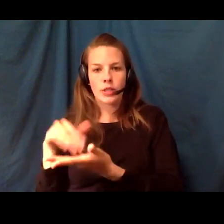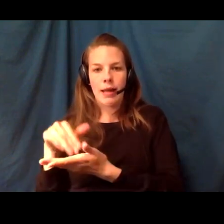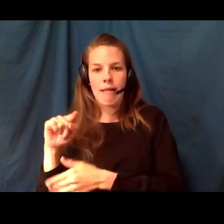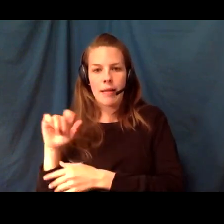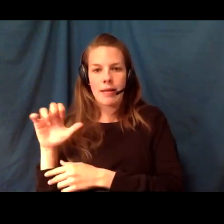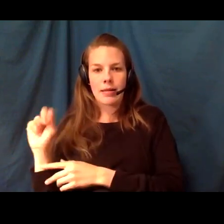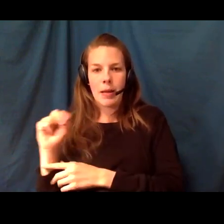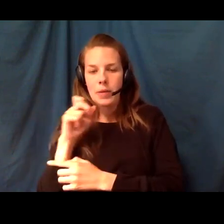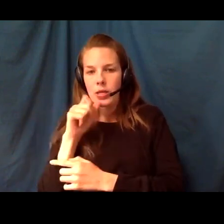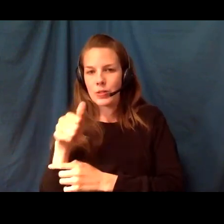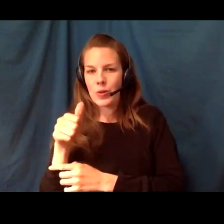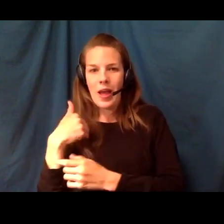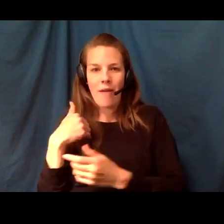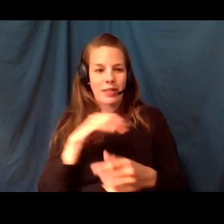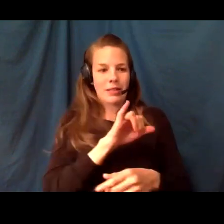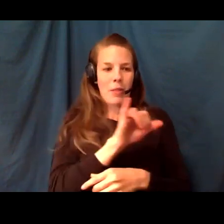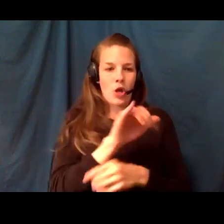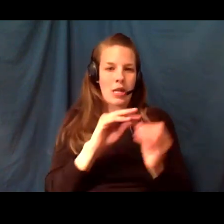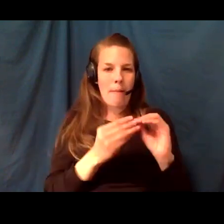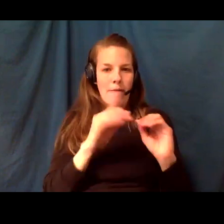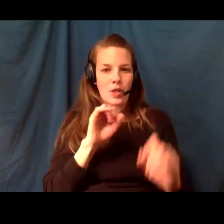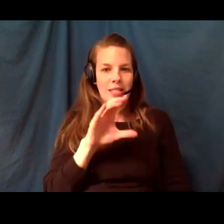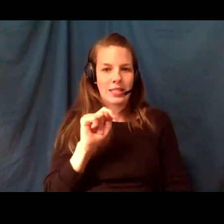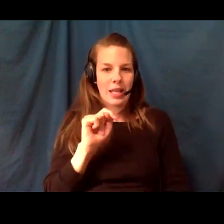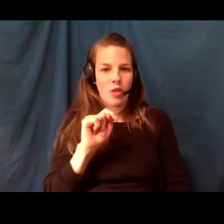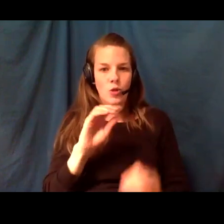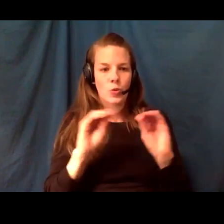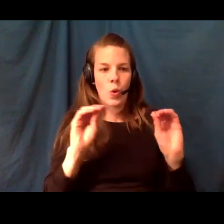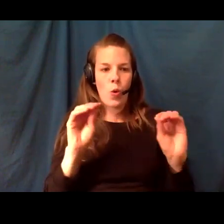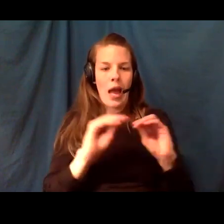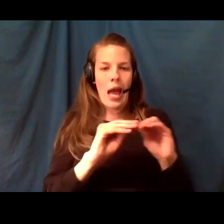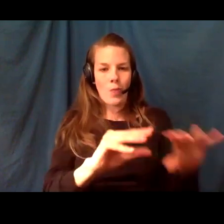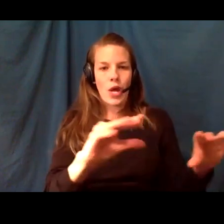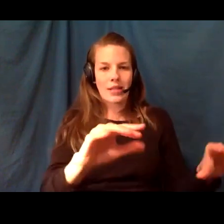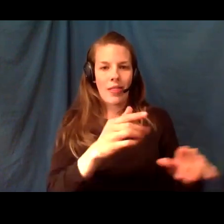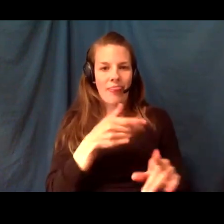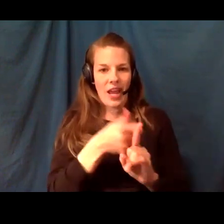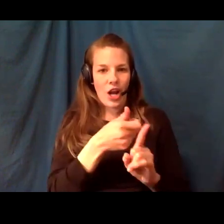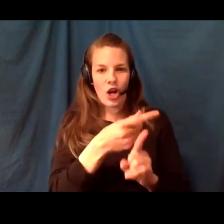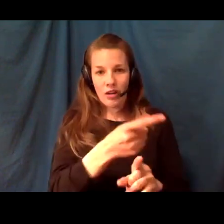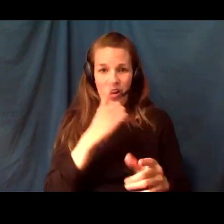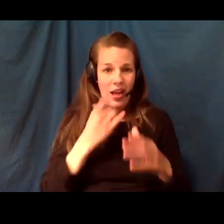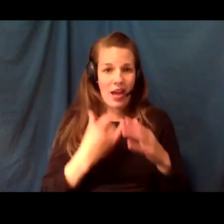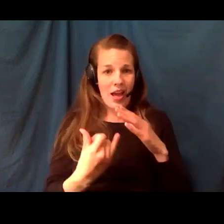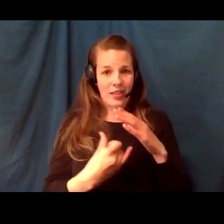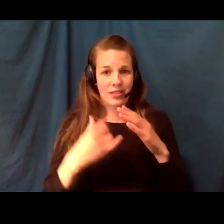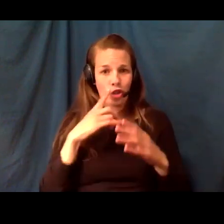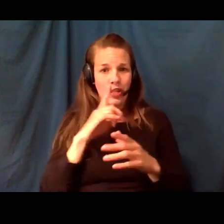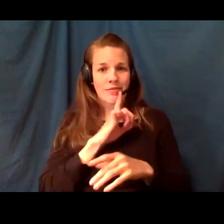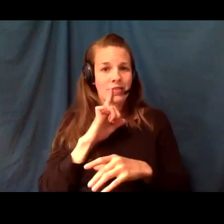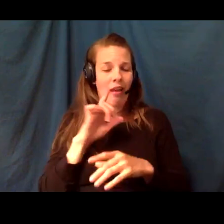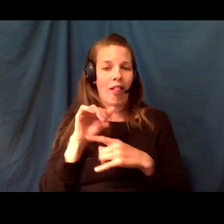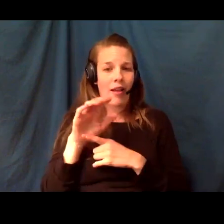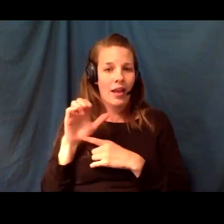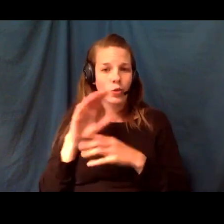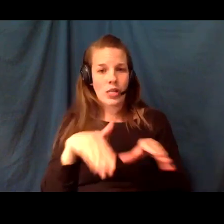don't have similar numbers for Scott County since there are no outbreaks there. Do you have any idea whether there are isolated or single cases or deaths